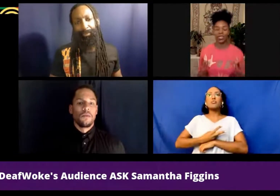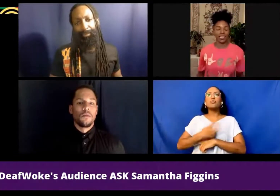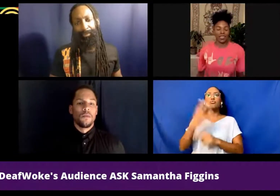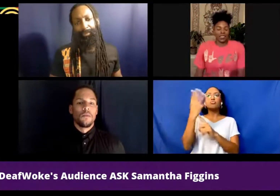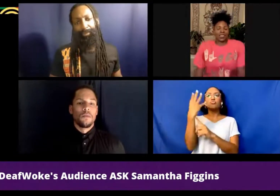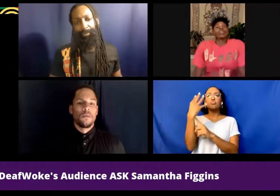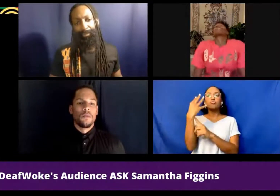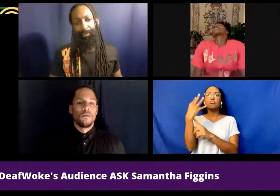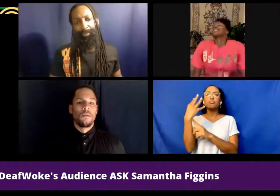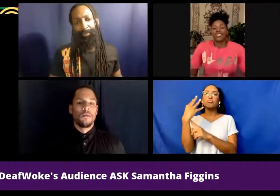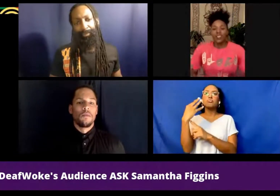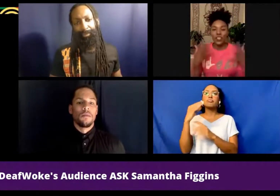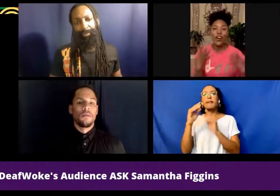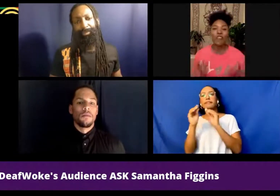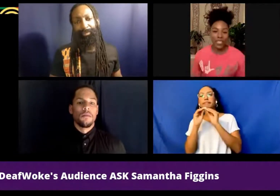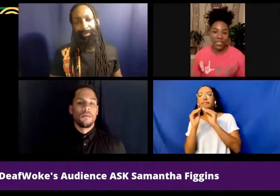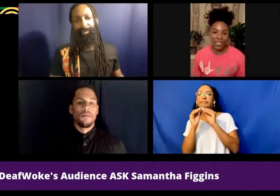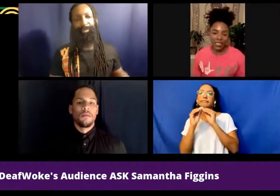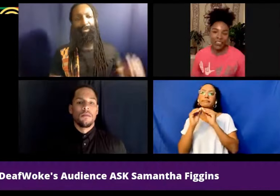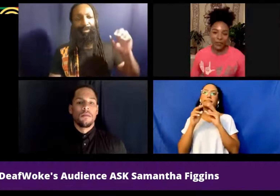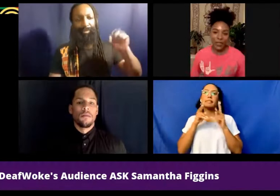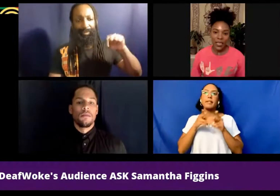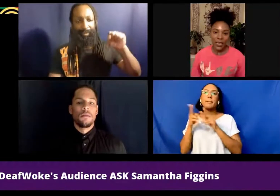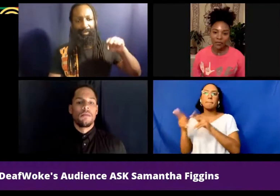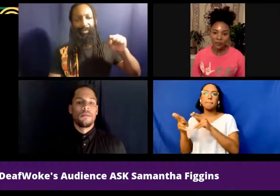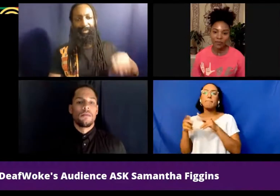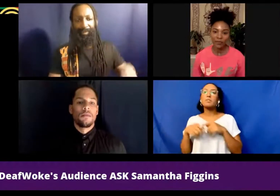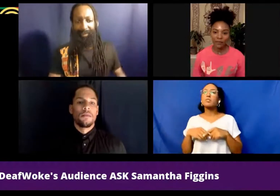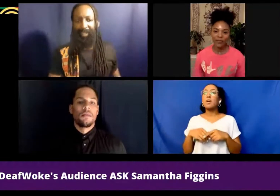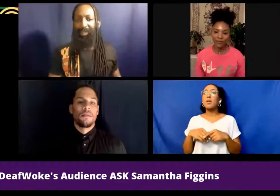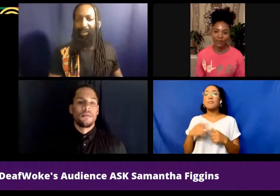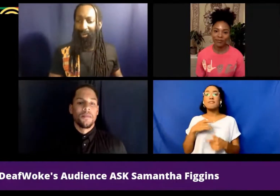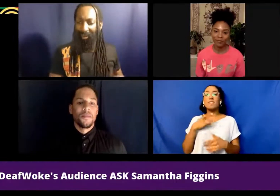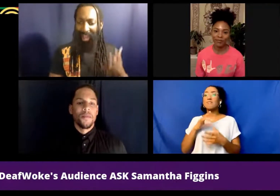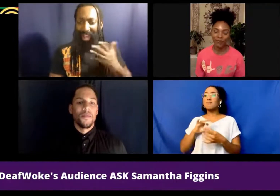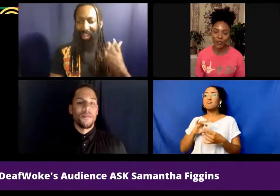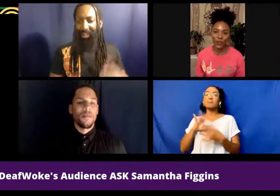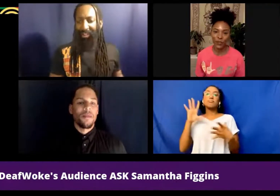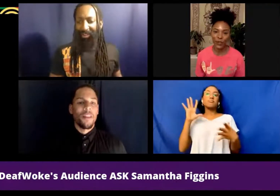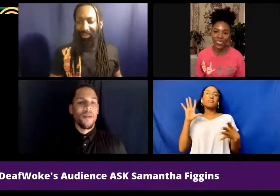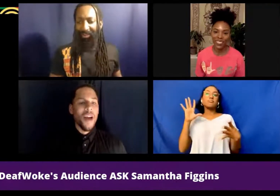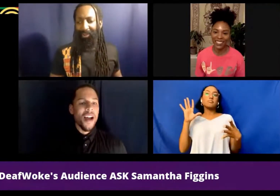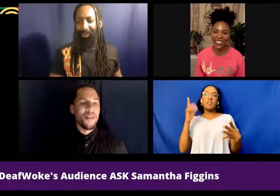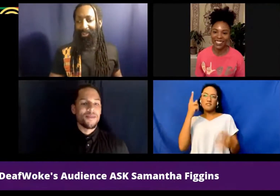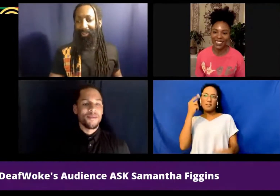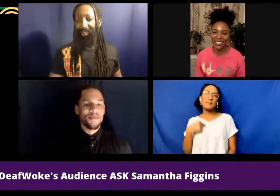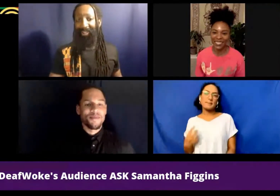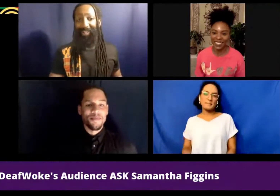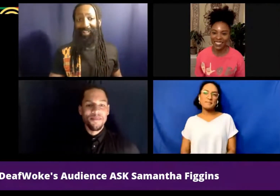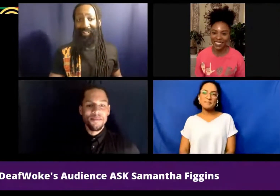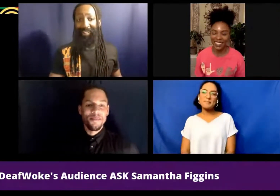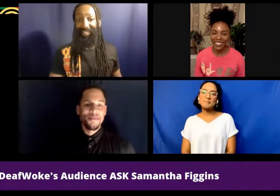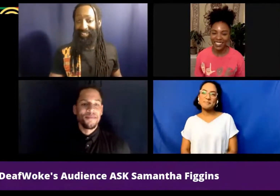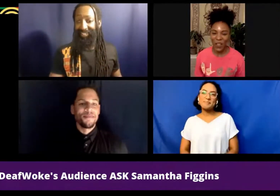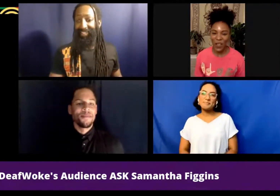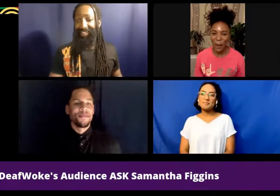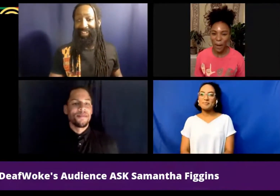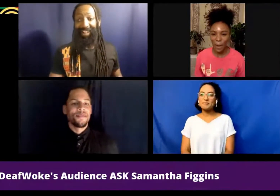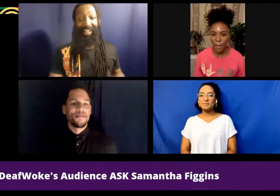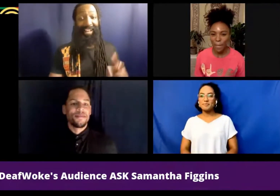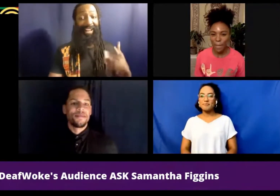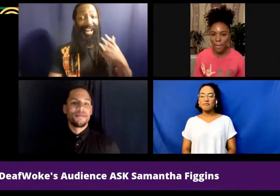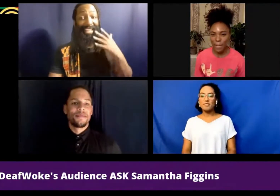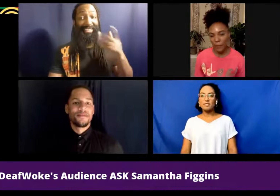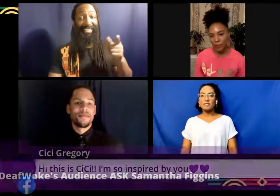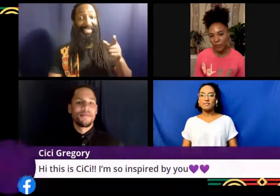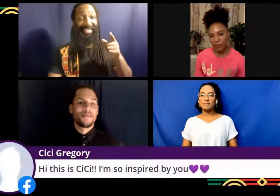like just a release for me. You know what I mean? Wow.